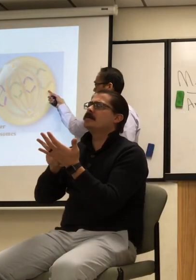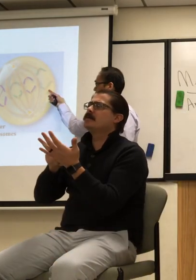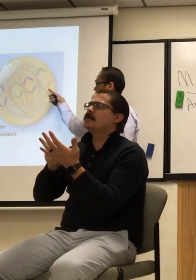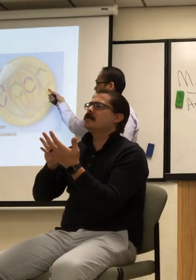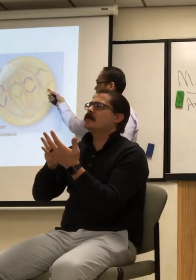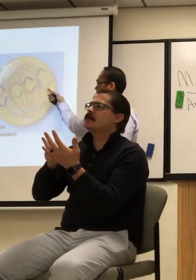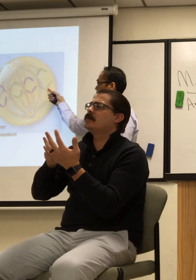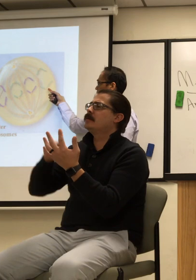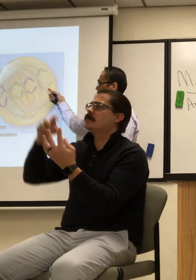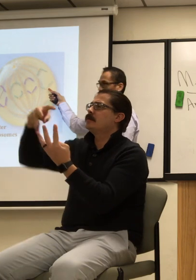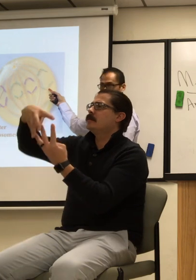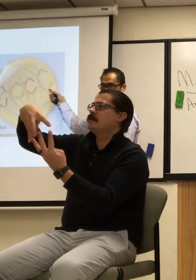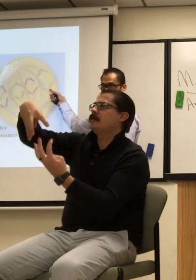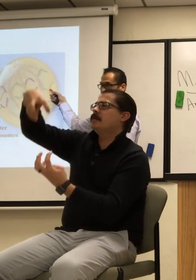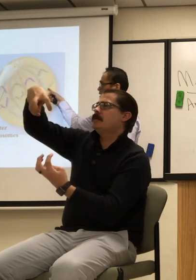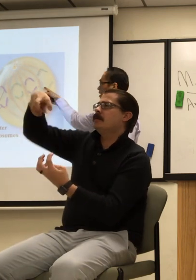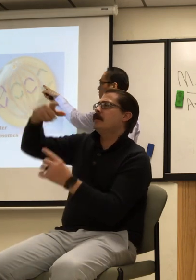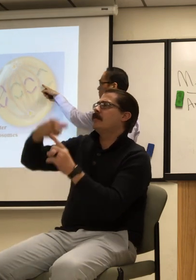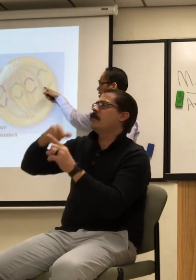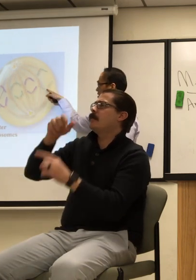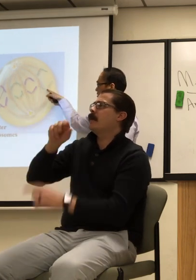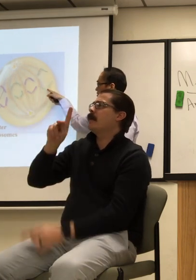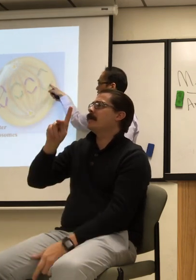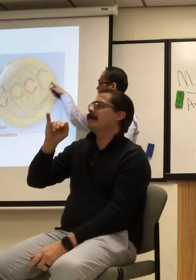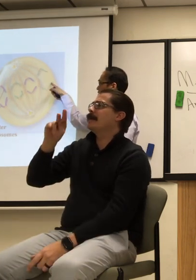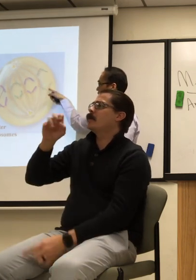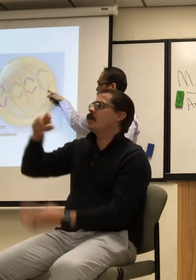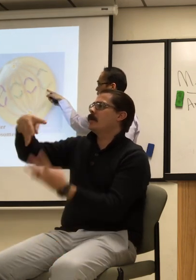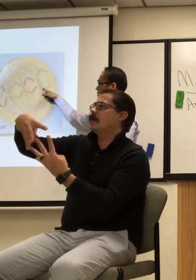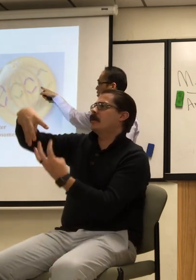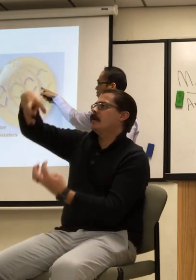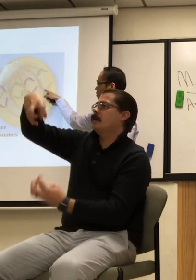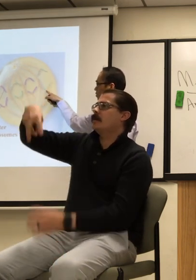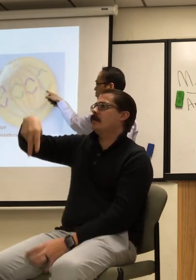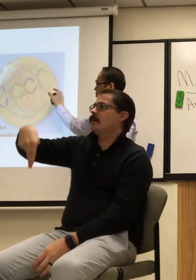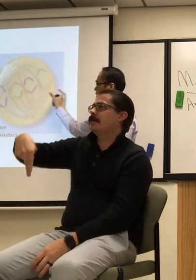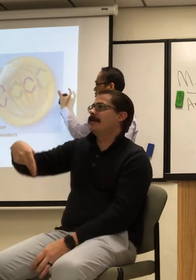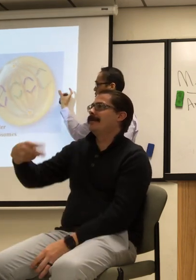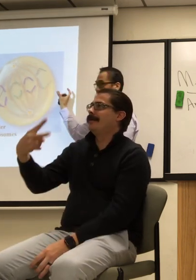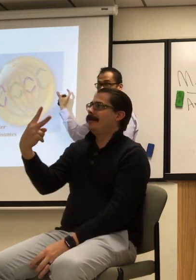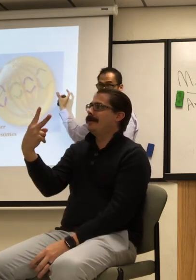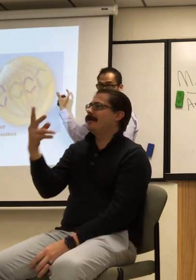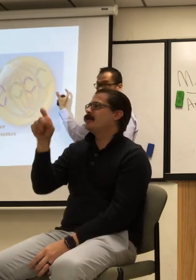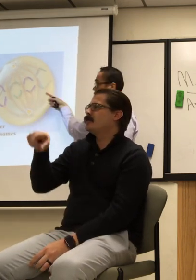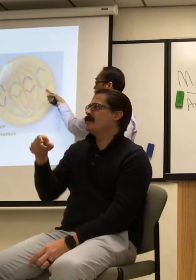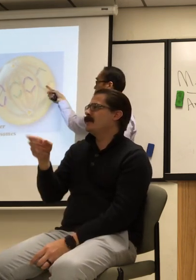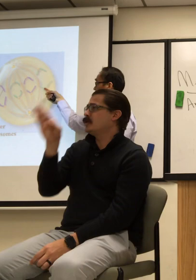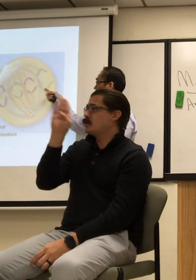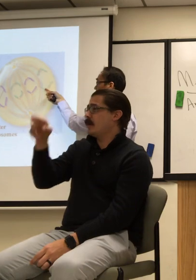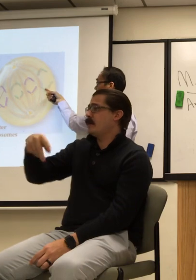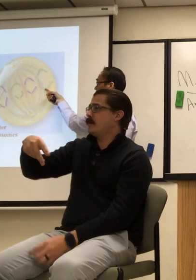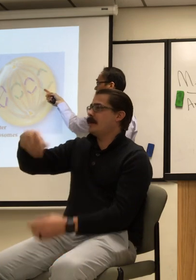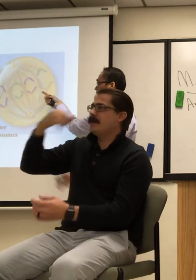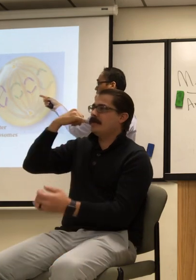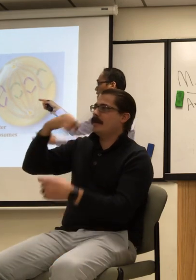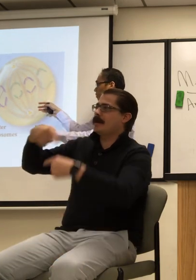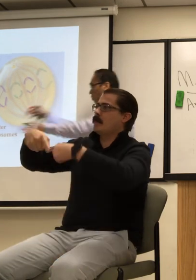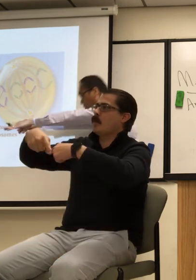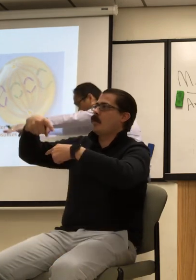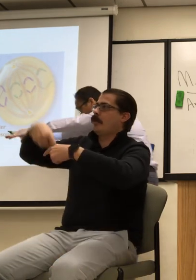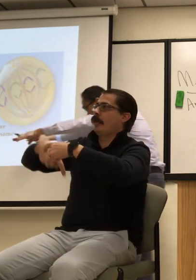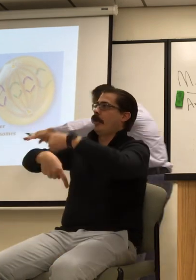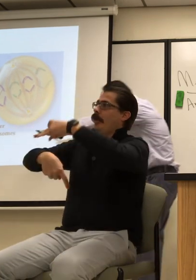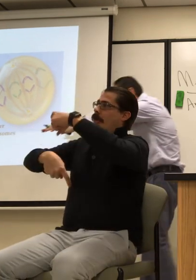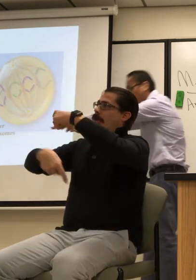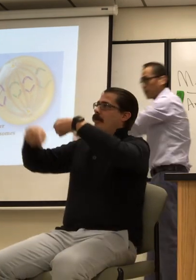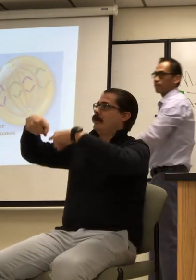pull from that kinetochore, it kind of V's the chromosome, which should be a straight bar. But when you pull from the center, it kind of like,